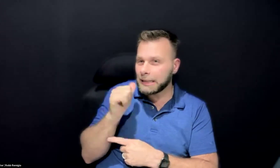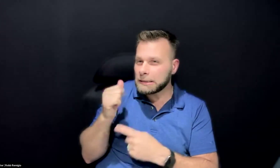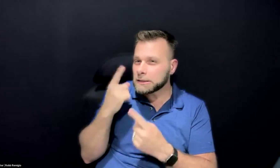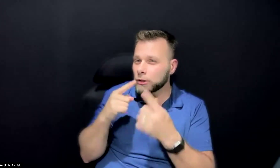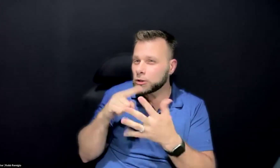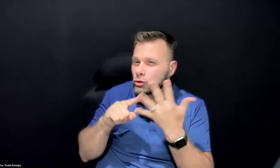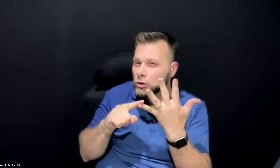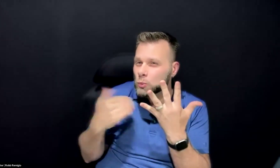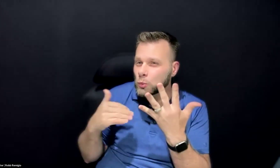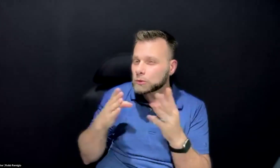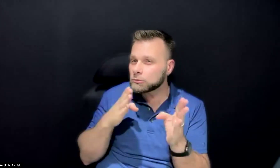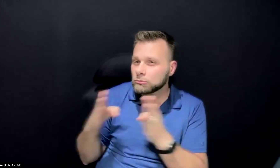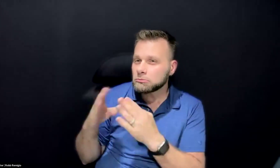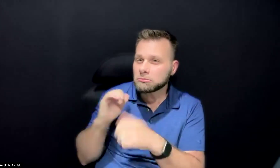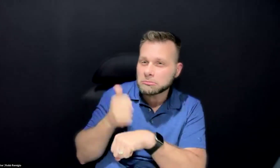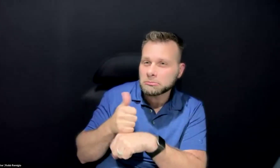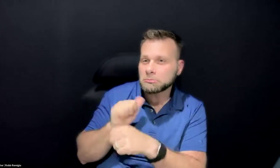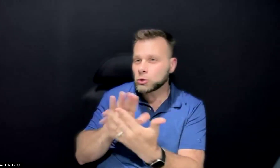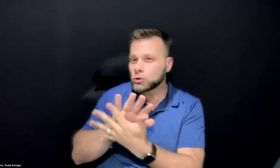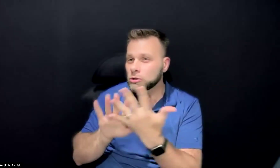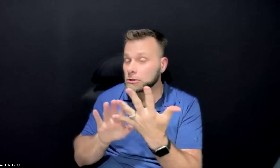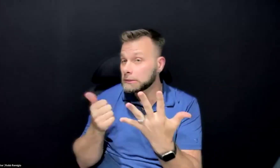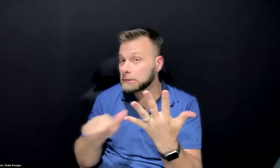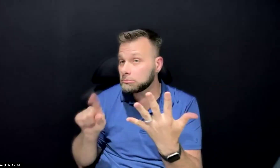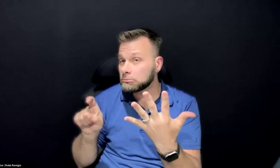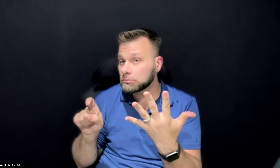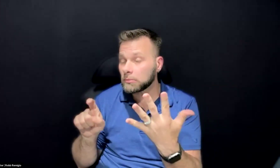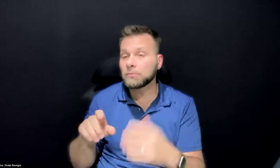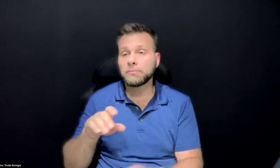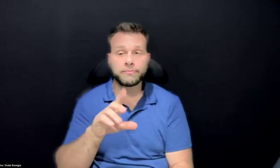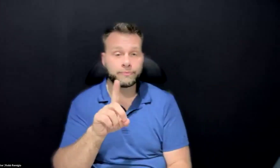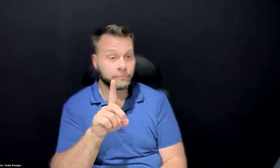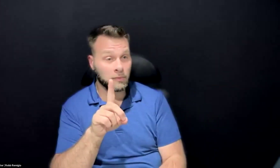do you want to talk a little bit about that, and then I'll take a swing at it.